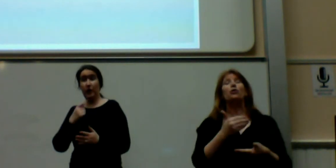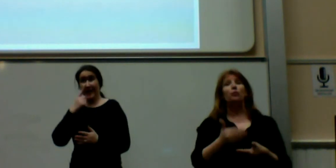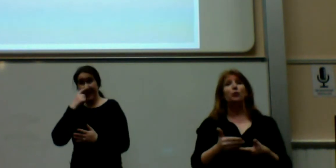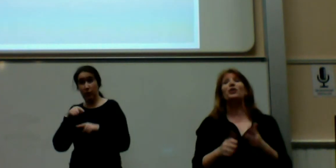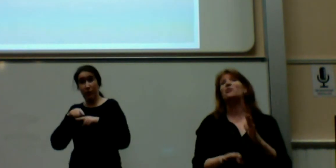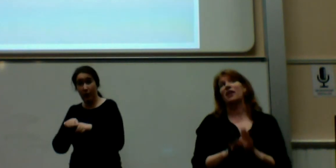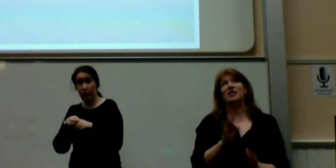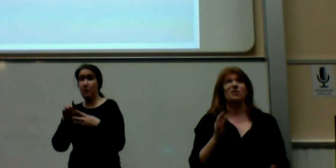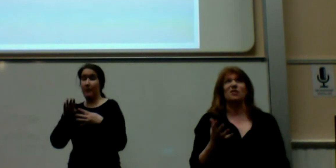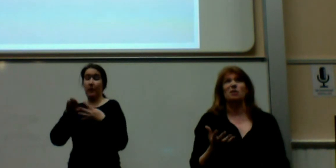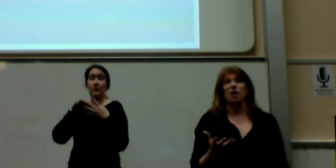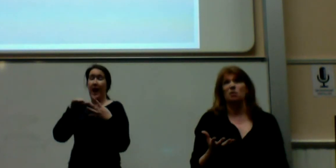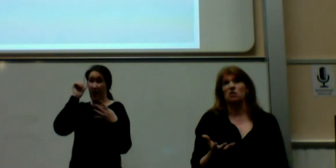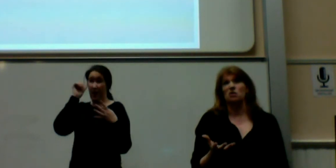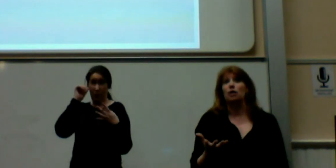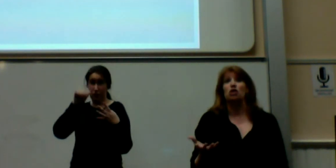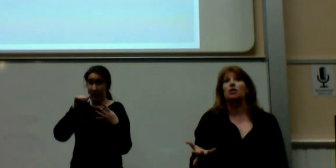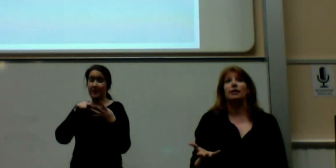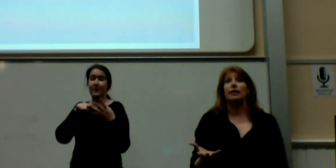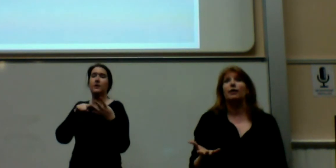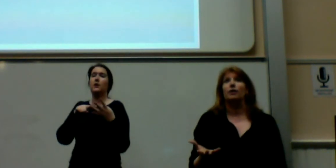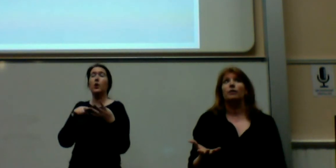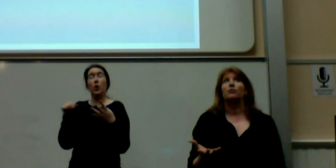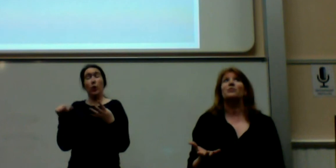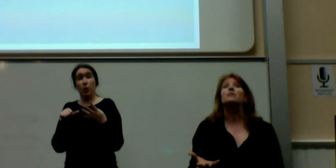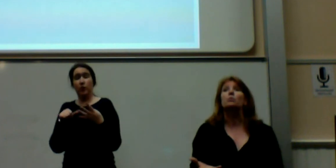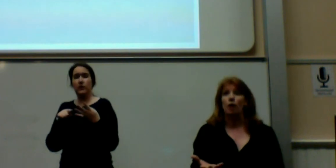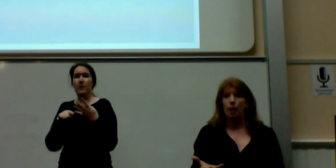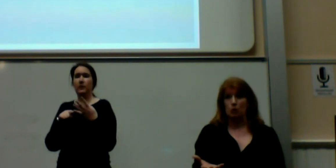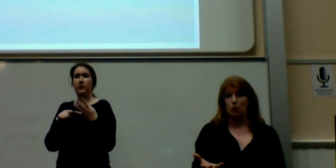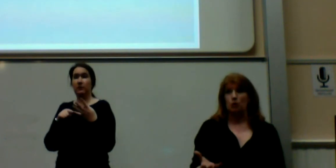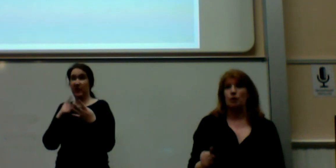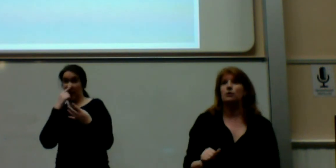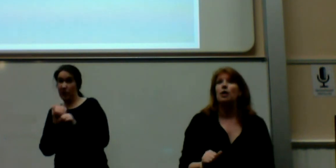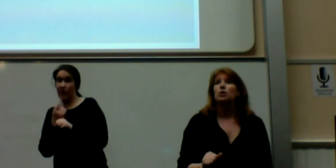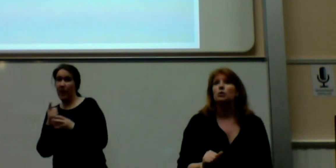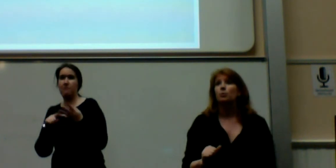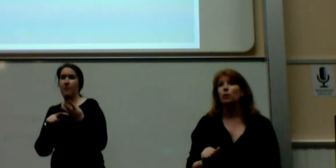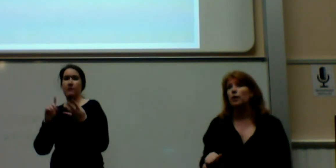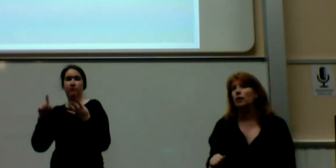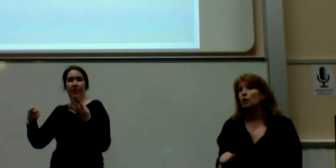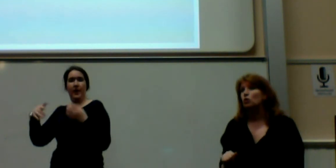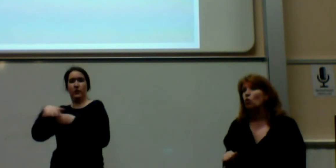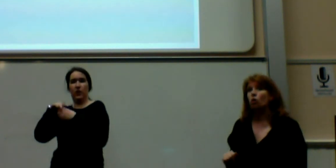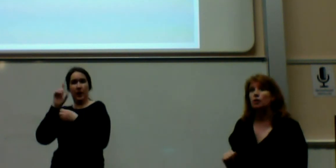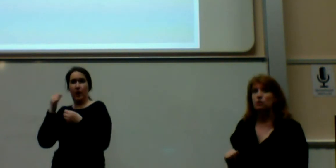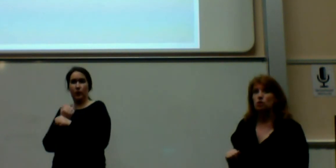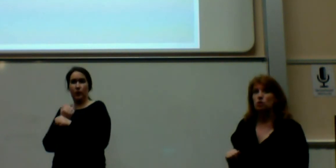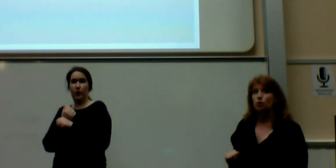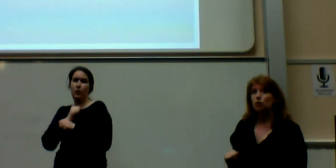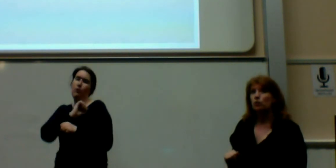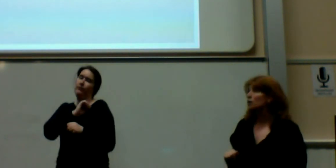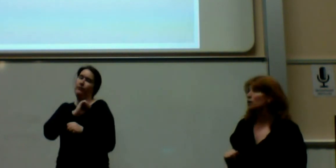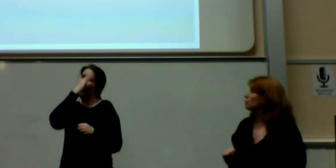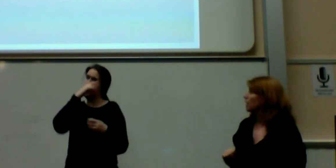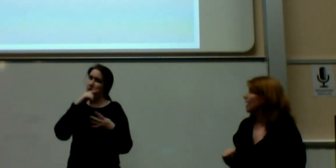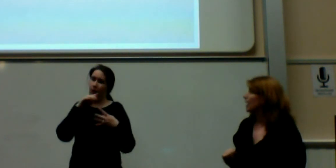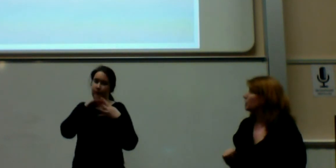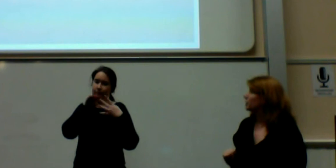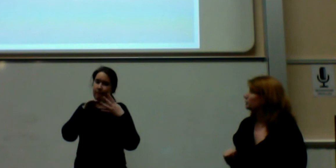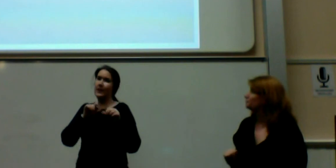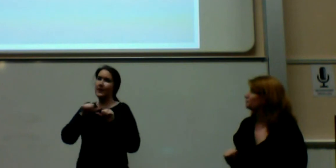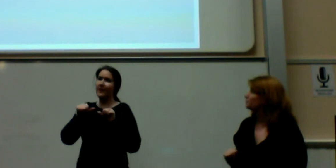actually follow through and find even sometimes just logistically feasible opportunities to employ your decision of what you think